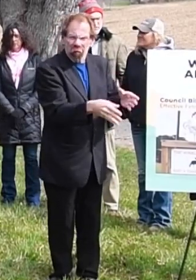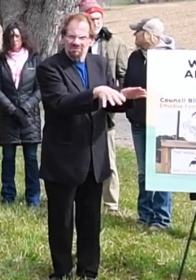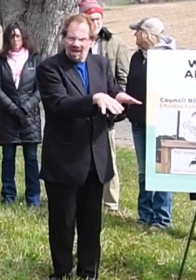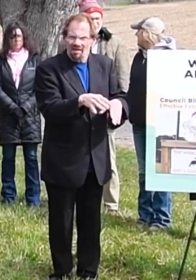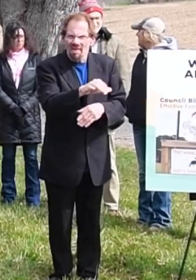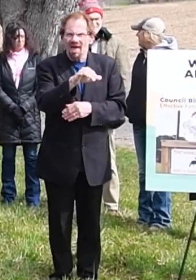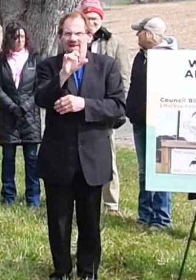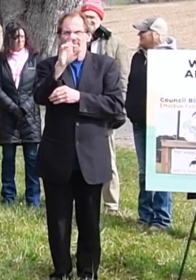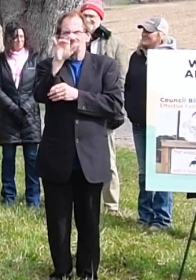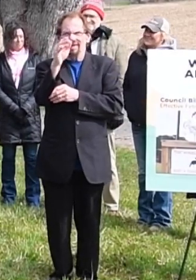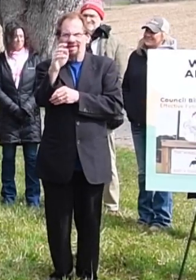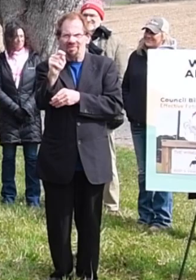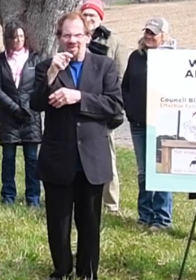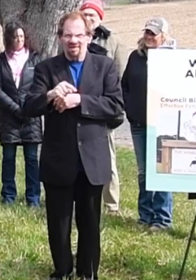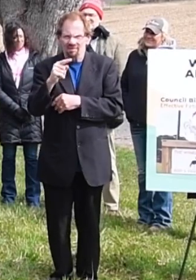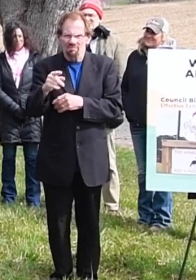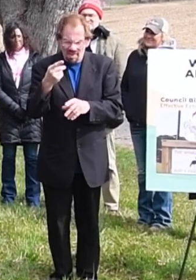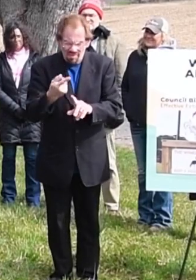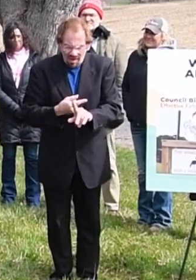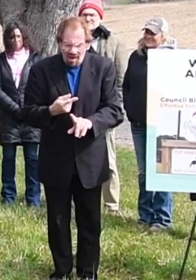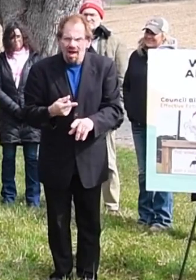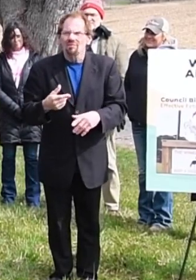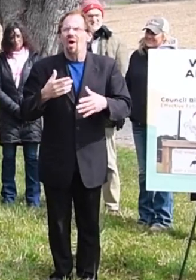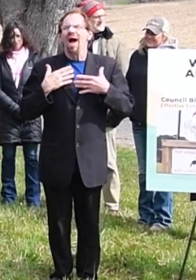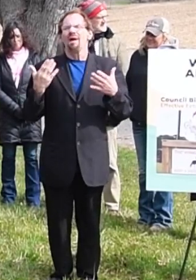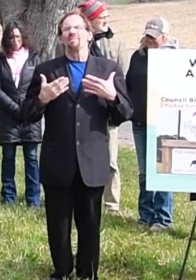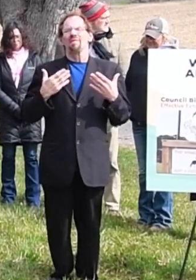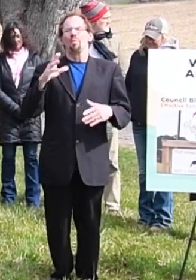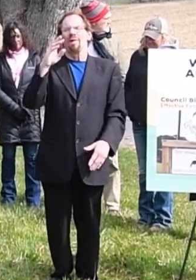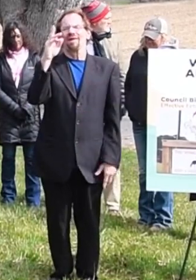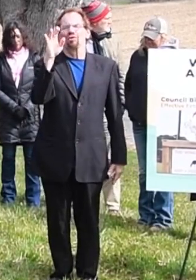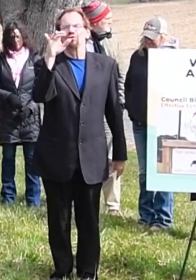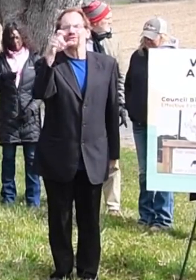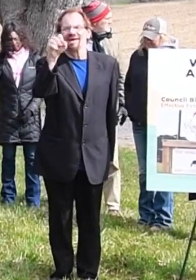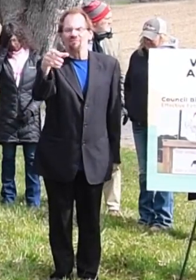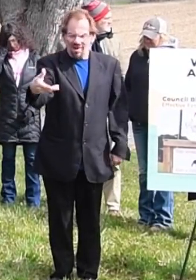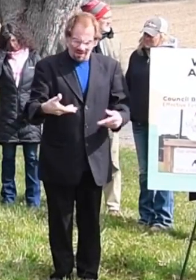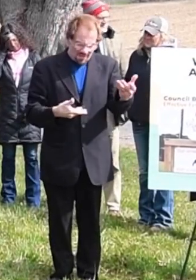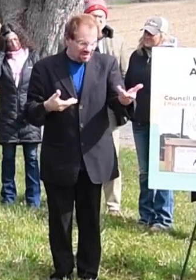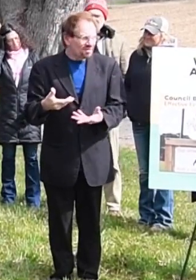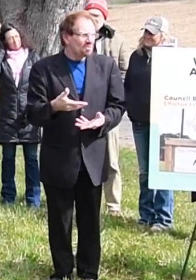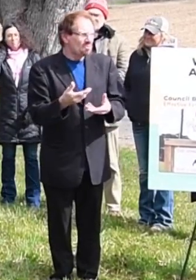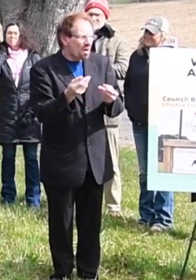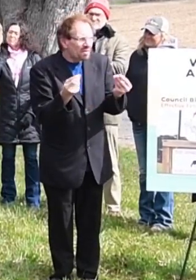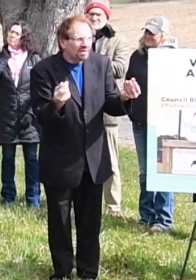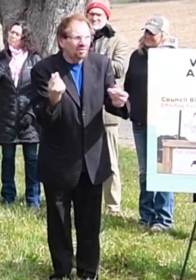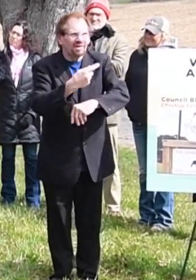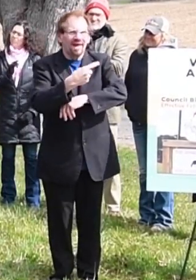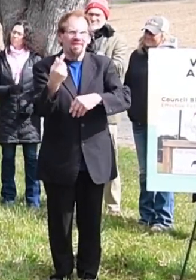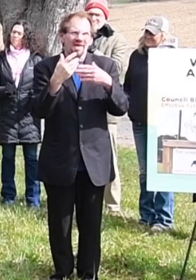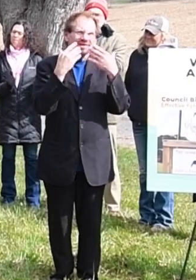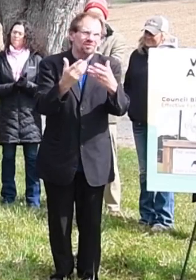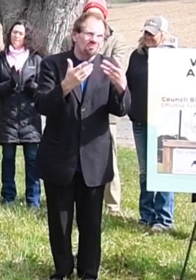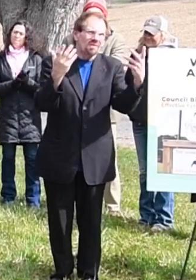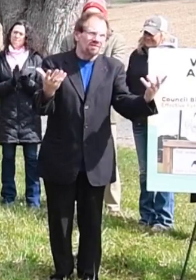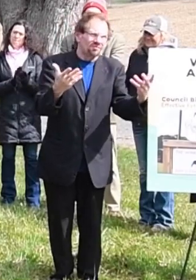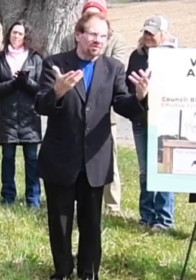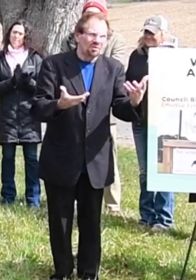And I'm so honored that the Winklers have welcomed us to their property today for this event. Thank you so much for your hospitality.